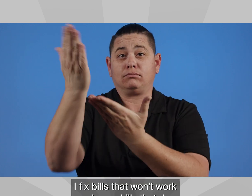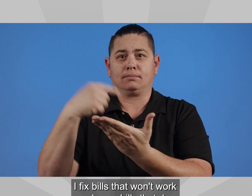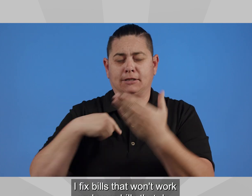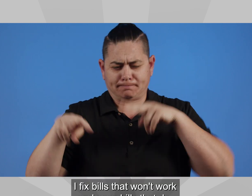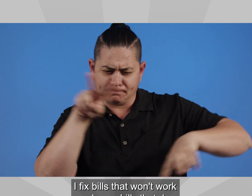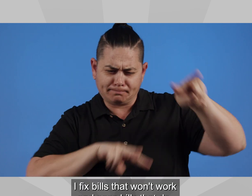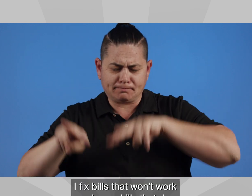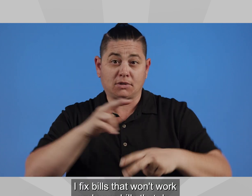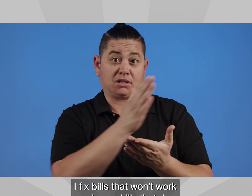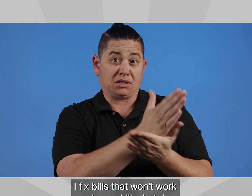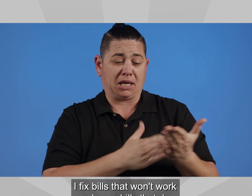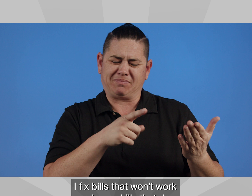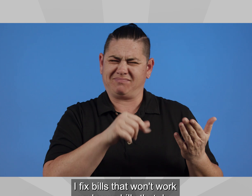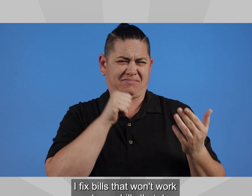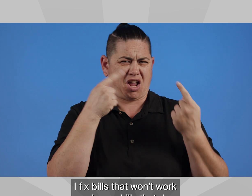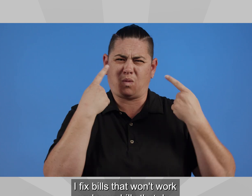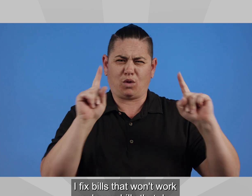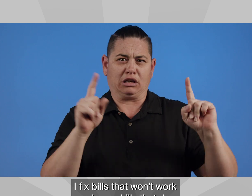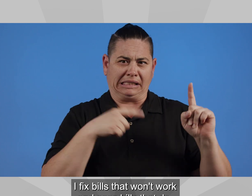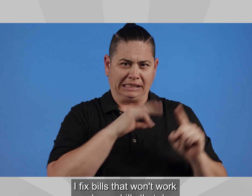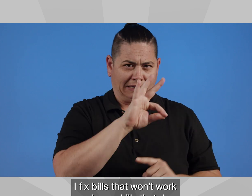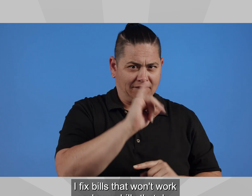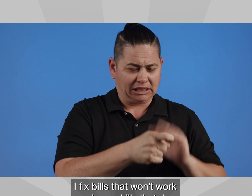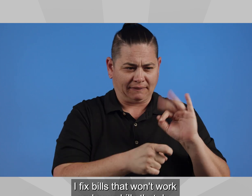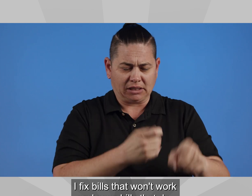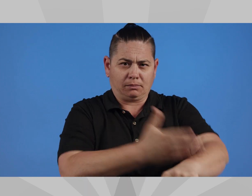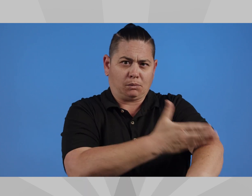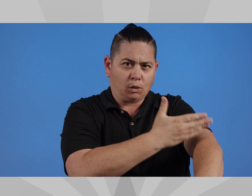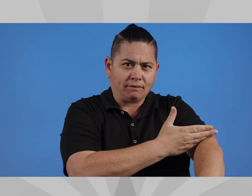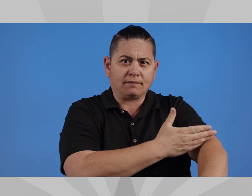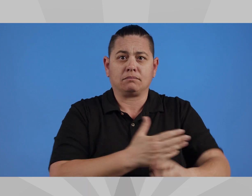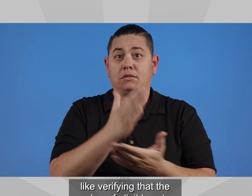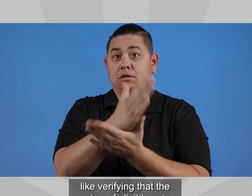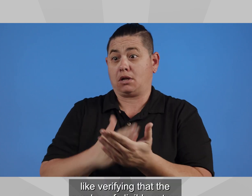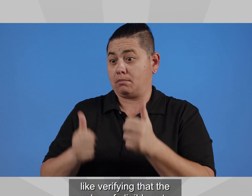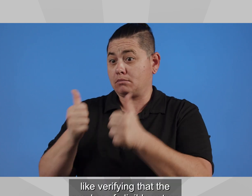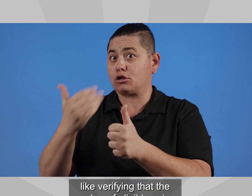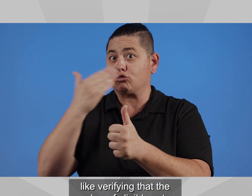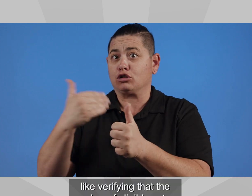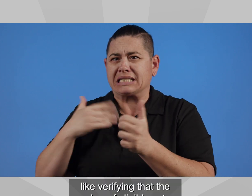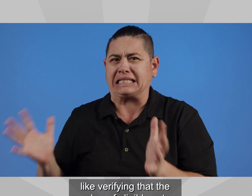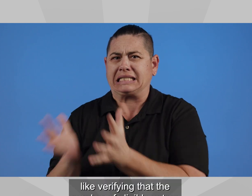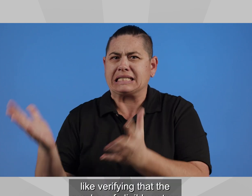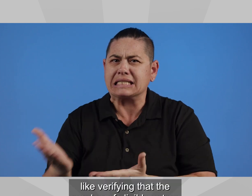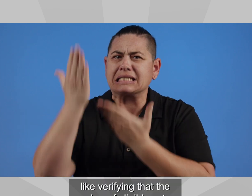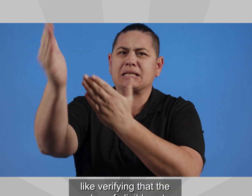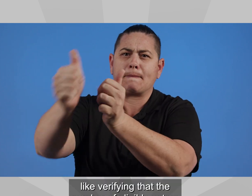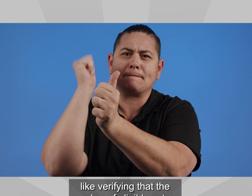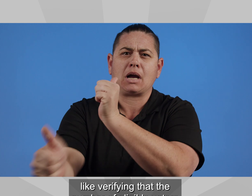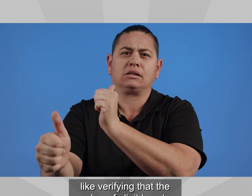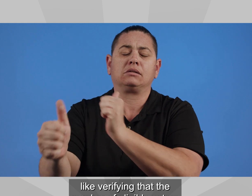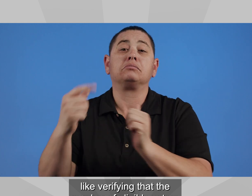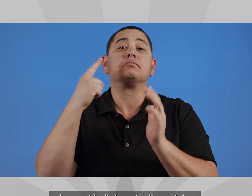I fix bills that won't work and pass bills that do, like verifying that the number of